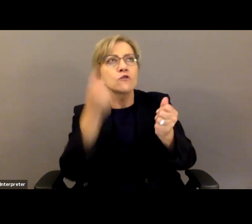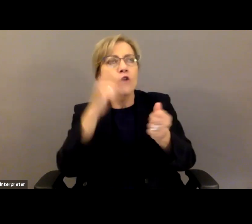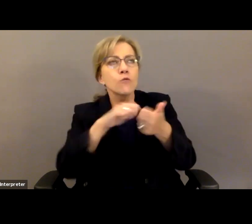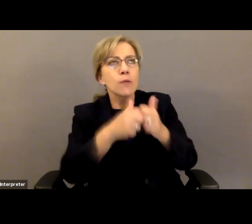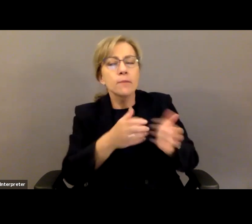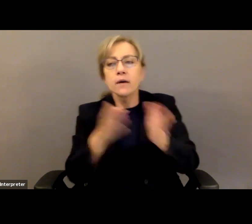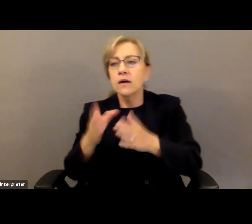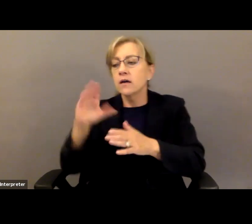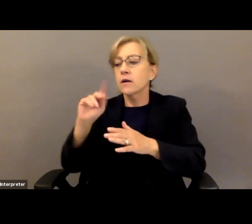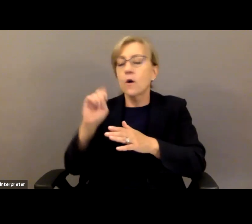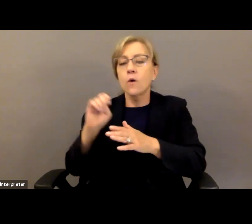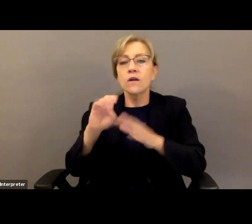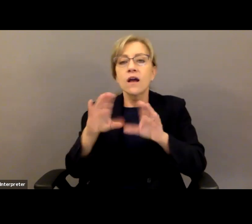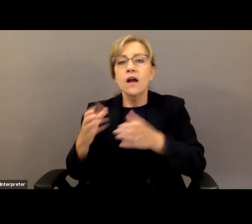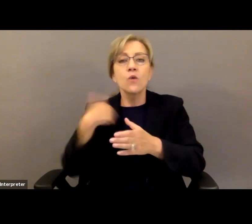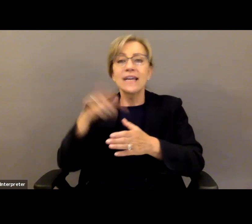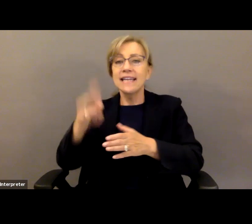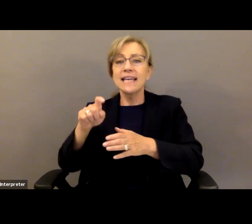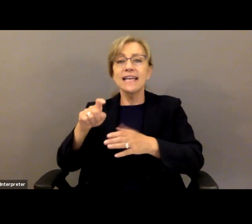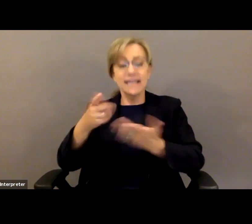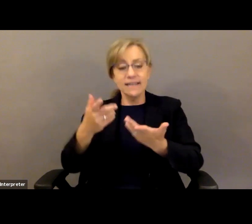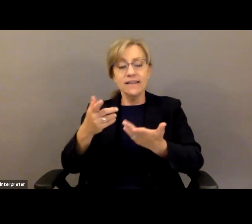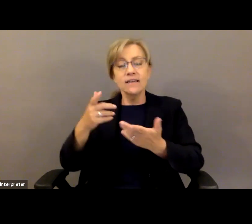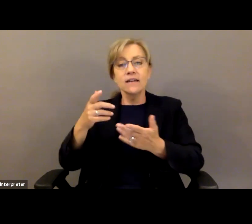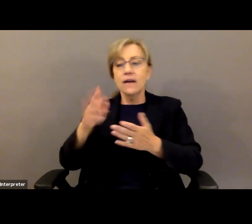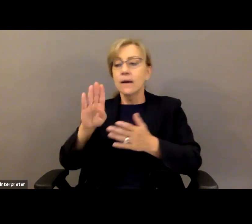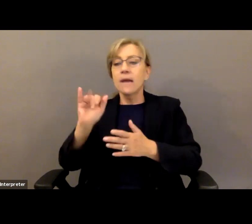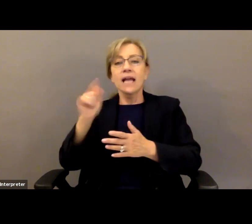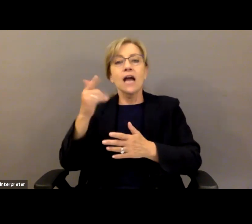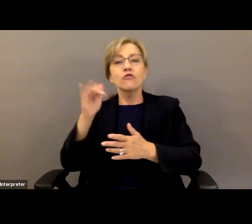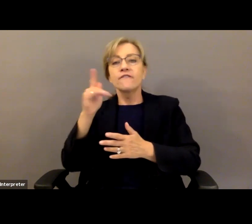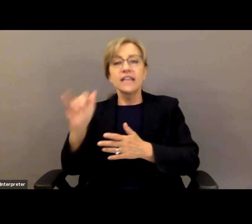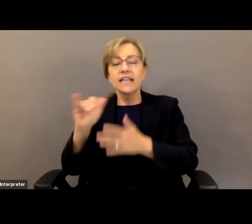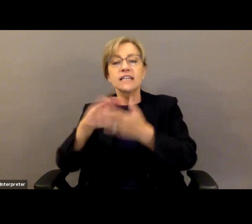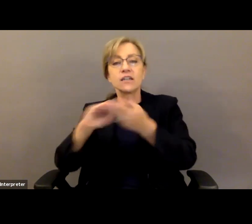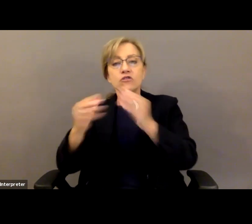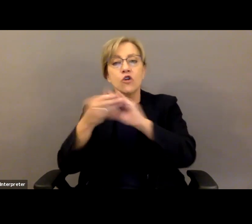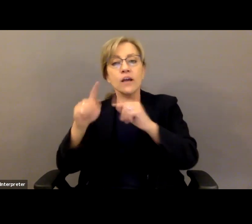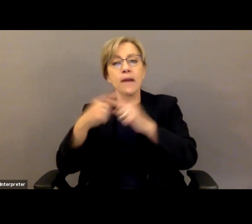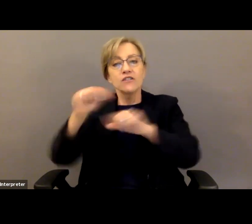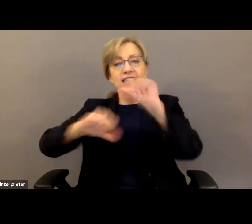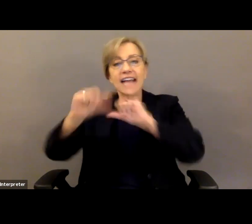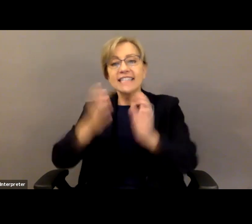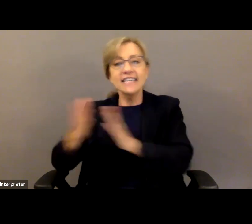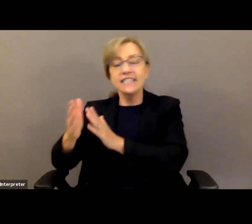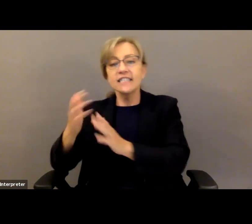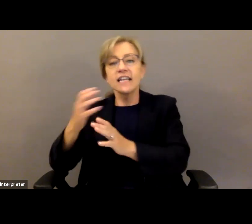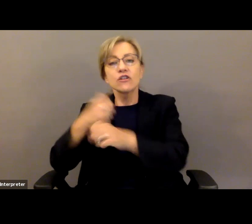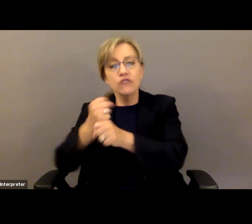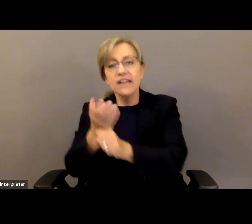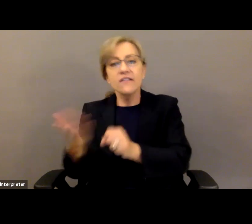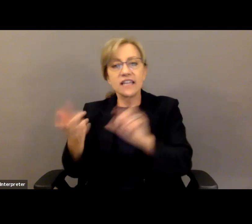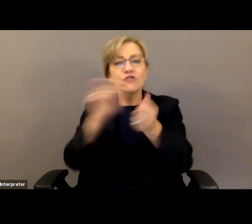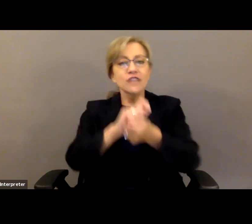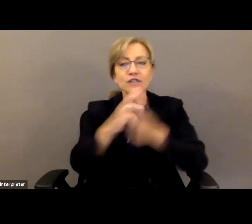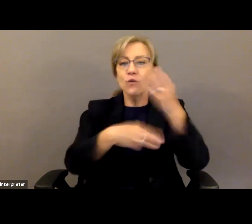biographies of scientists who change the world because we need to support people who think deeply about the impact they can have for the better on our